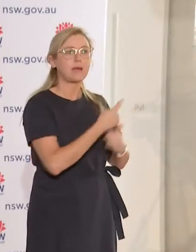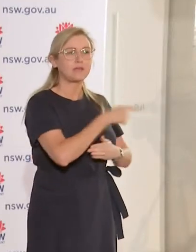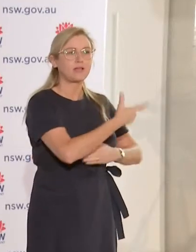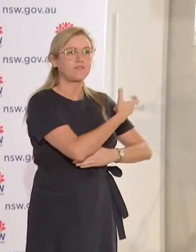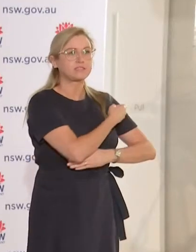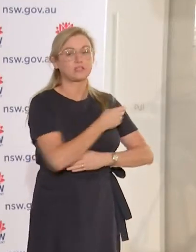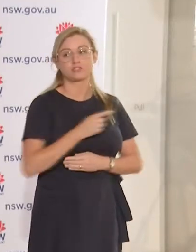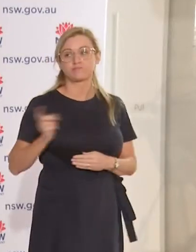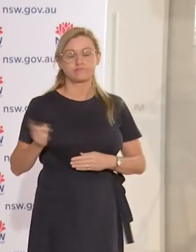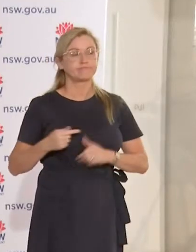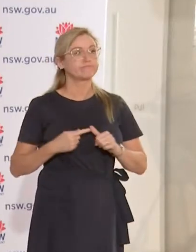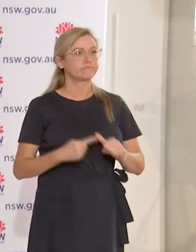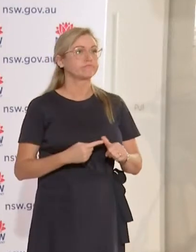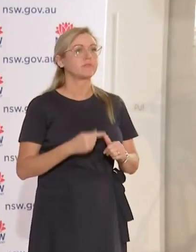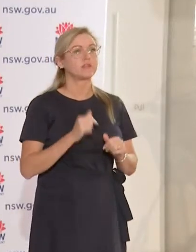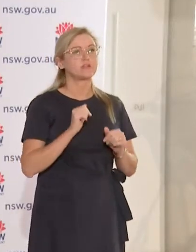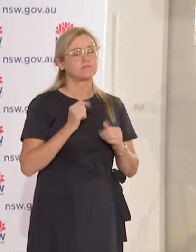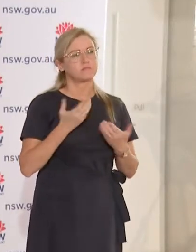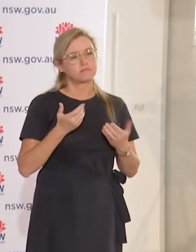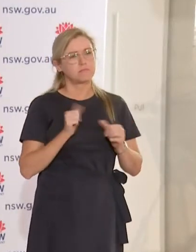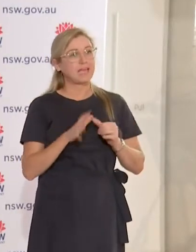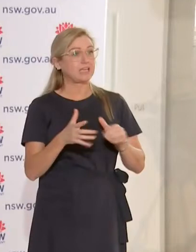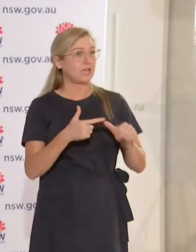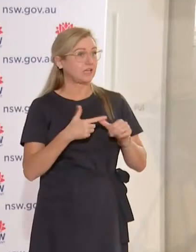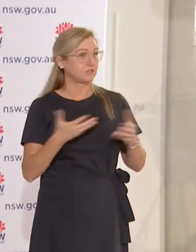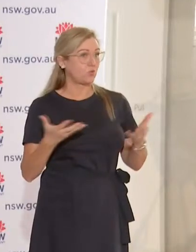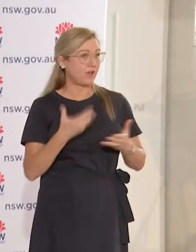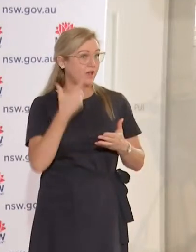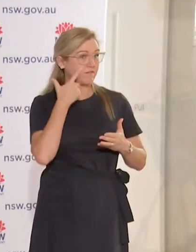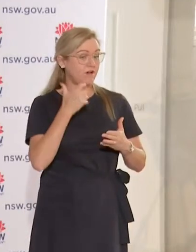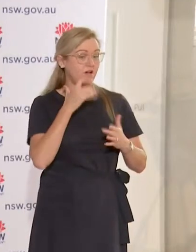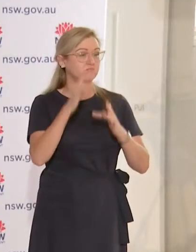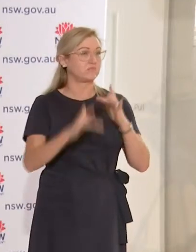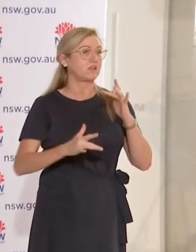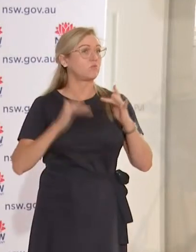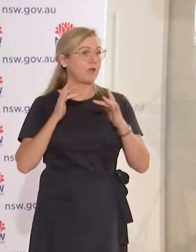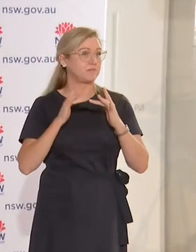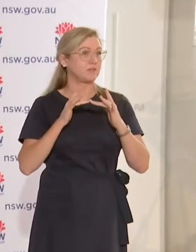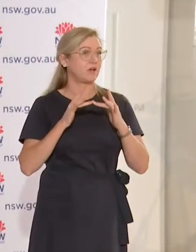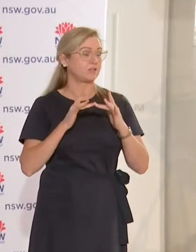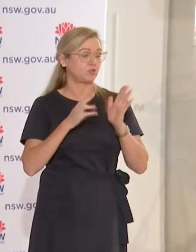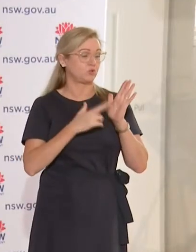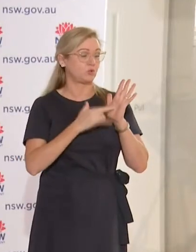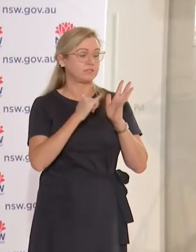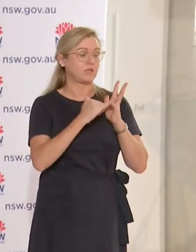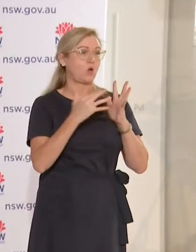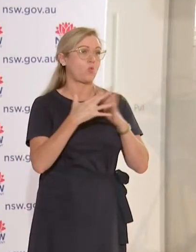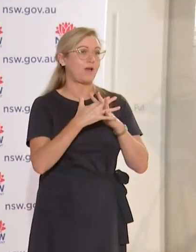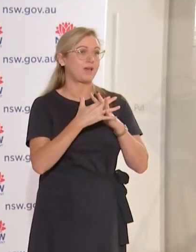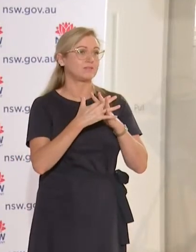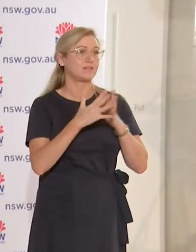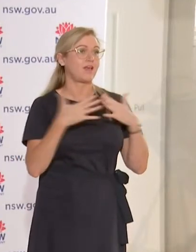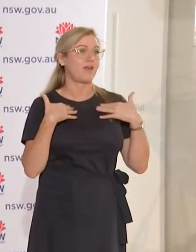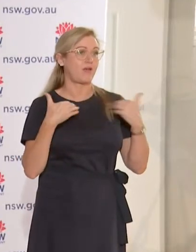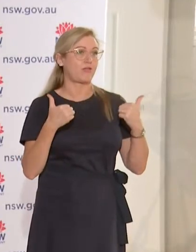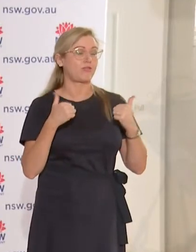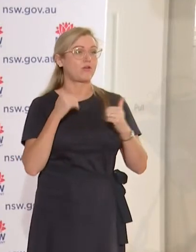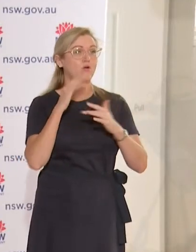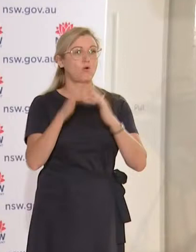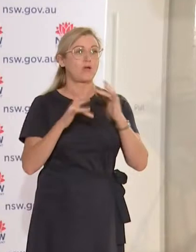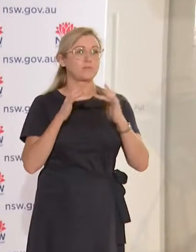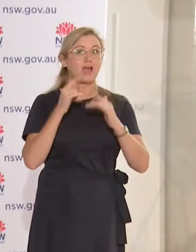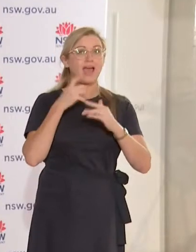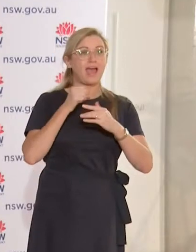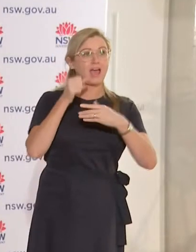website, which has got the interactive suburbs on that, and you can look at the vaccination coverage by